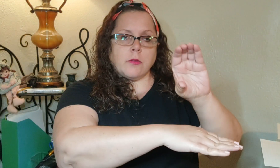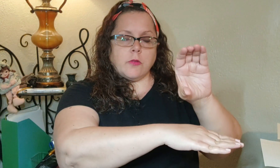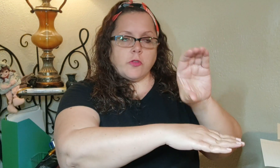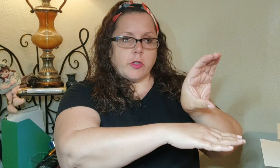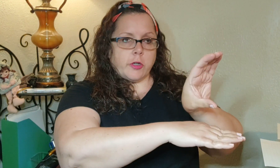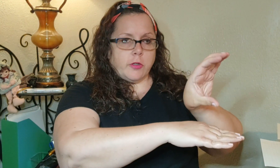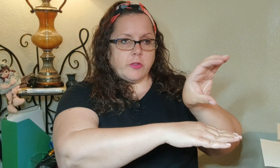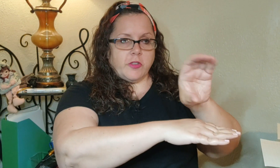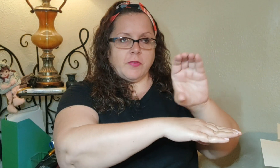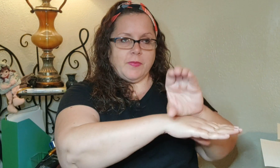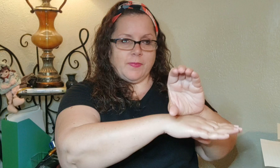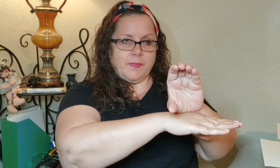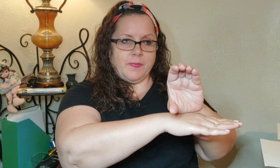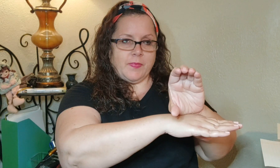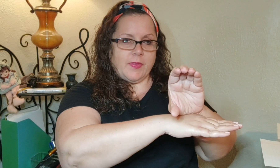and church.